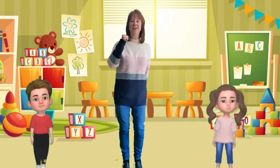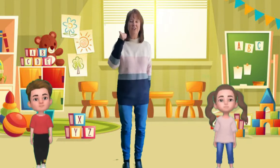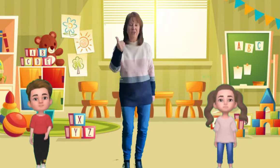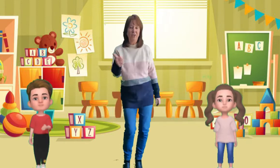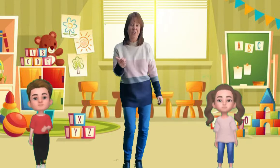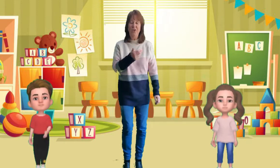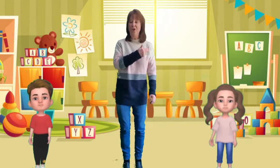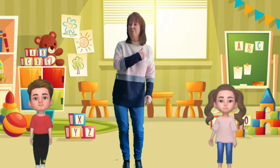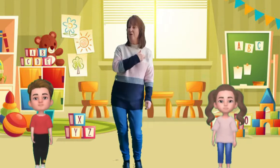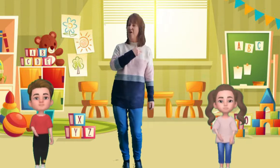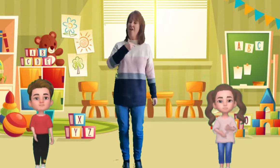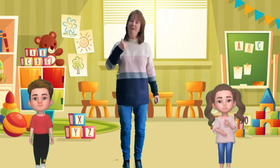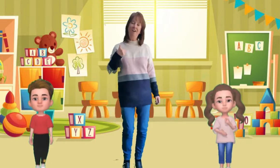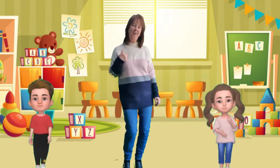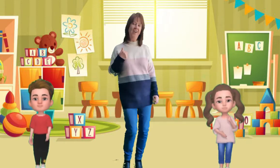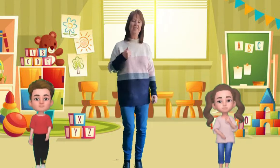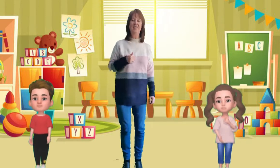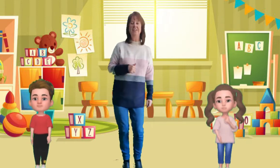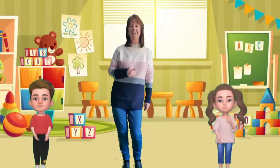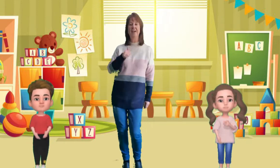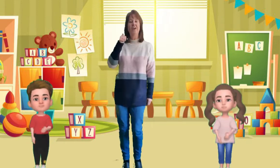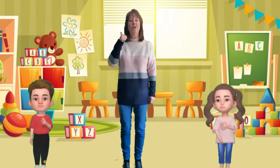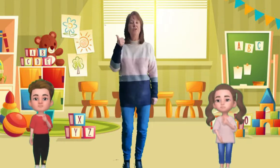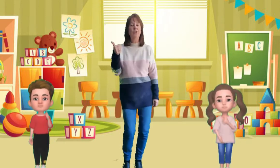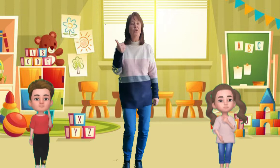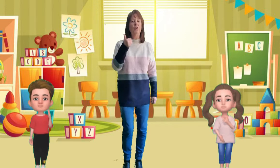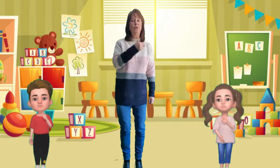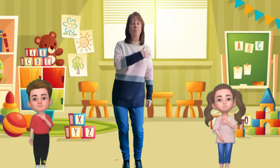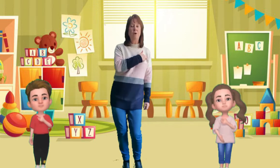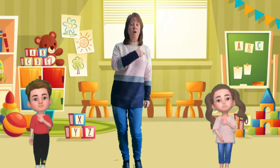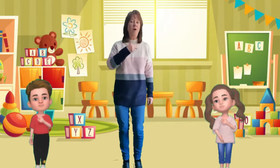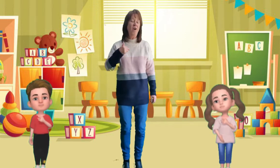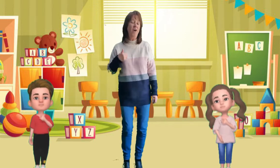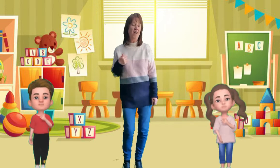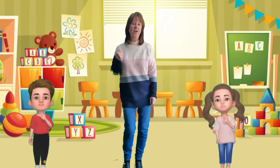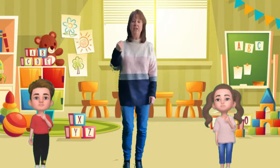morning, good morning, good